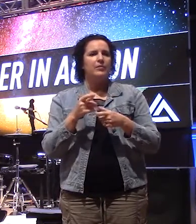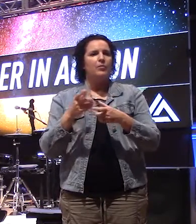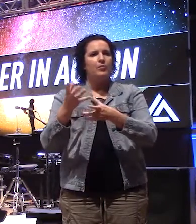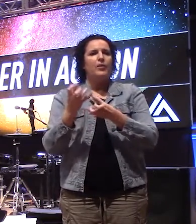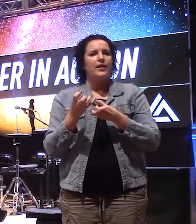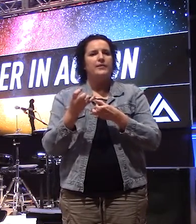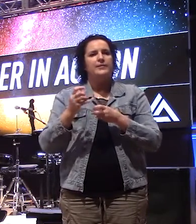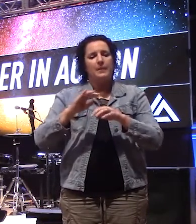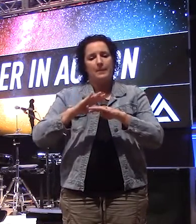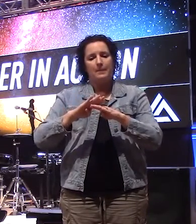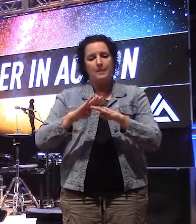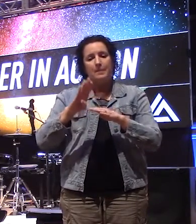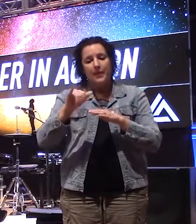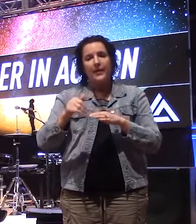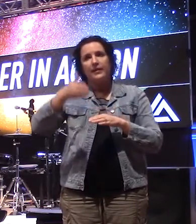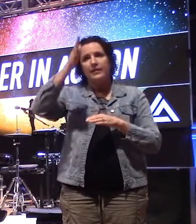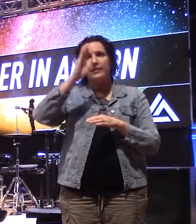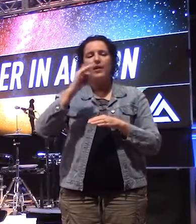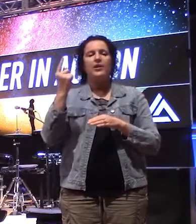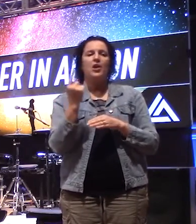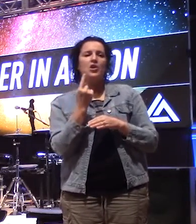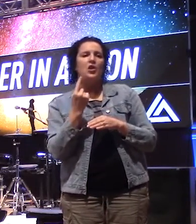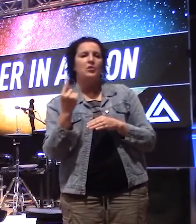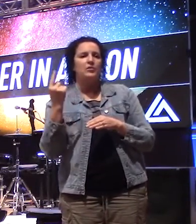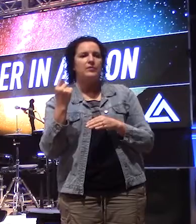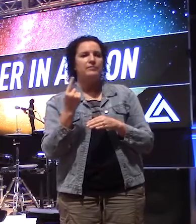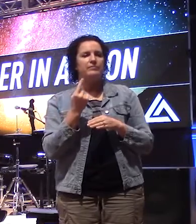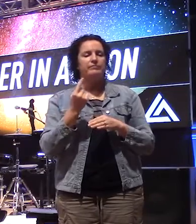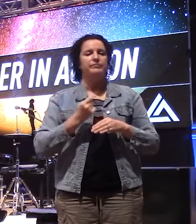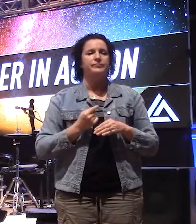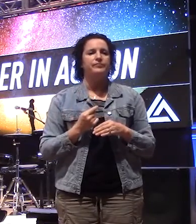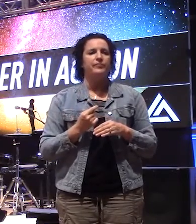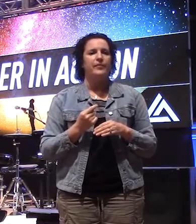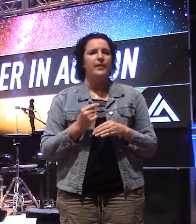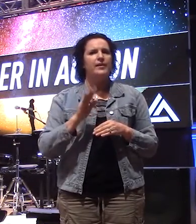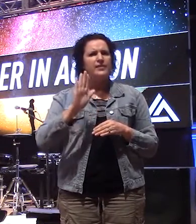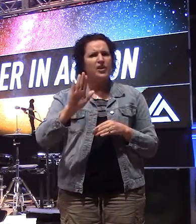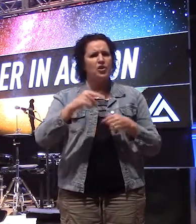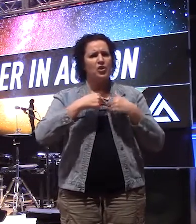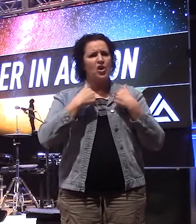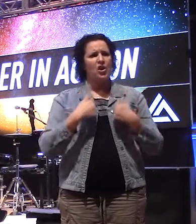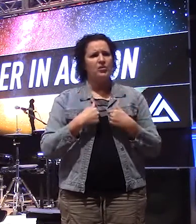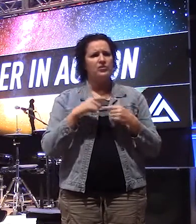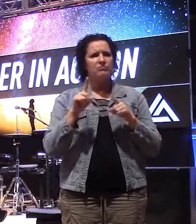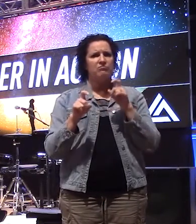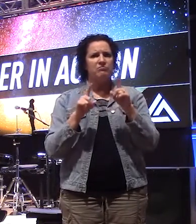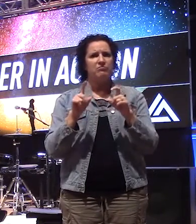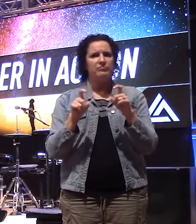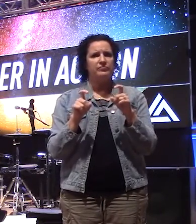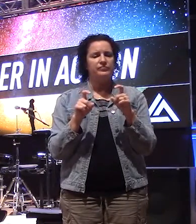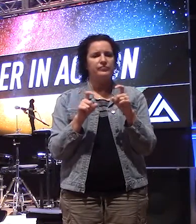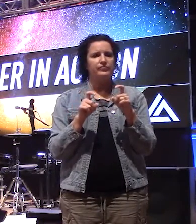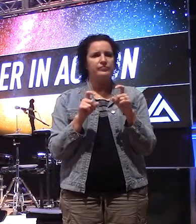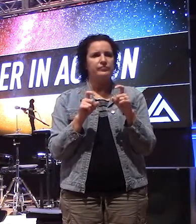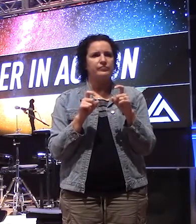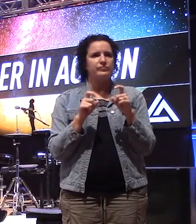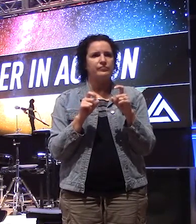Is that your heart? Make me little and unknown, loved and prized by God